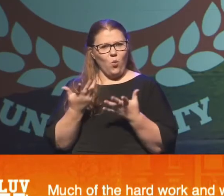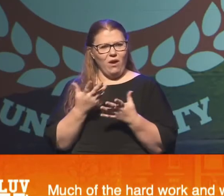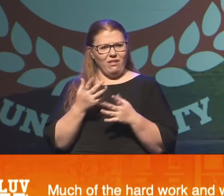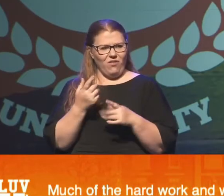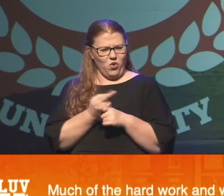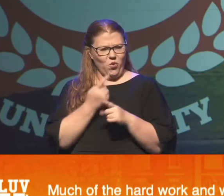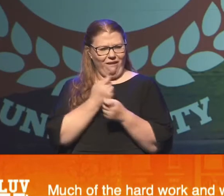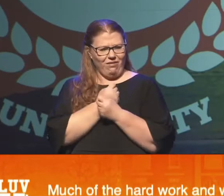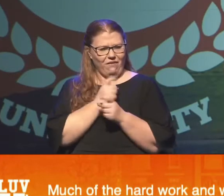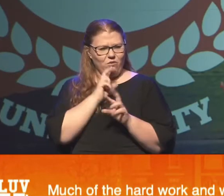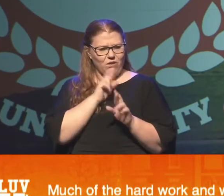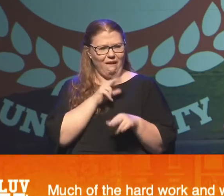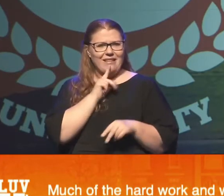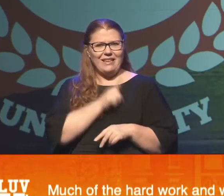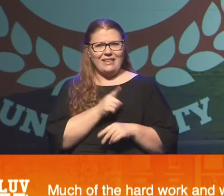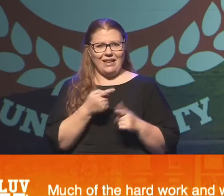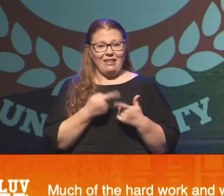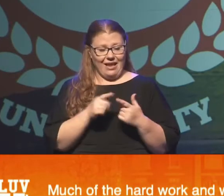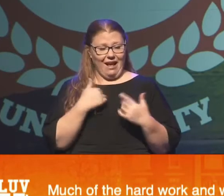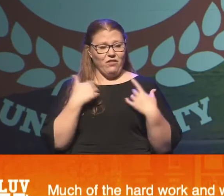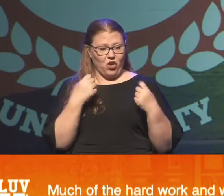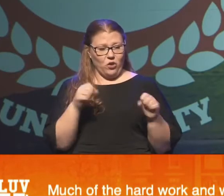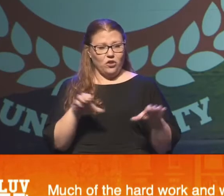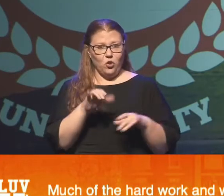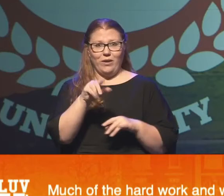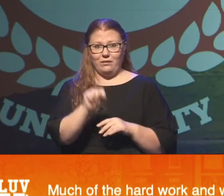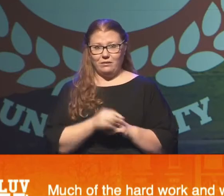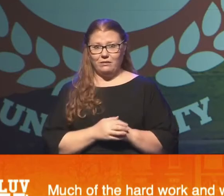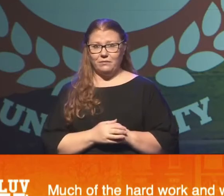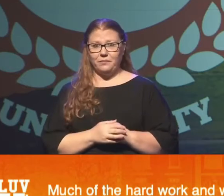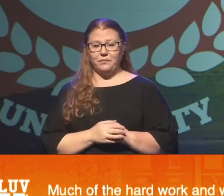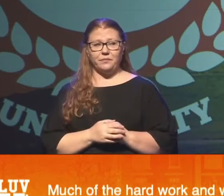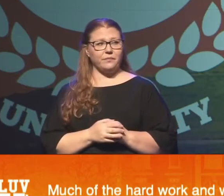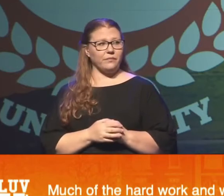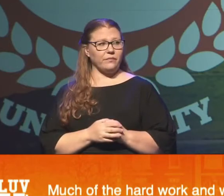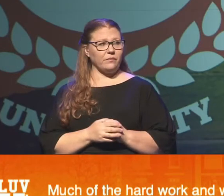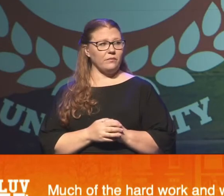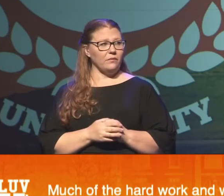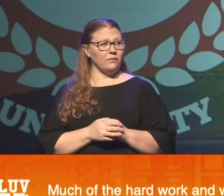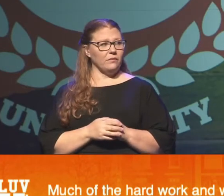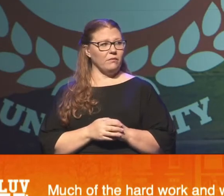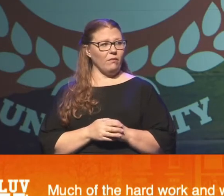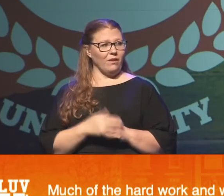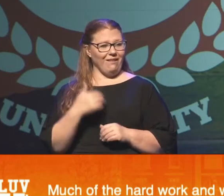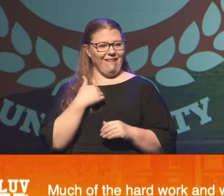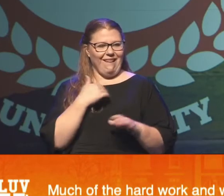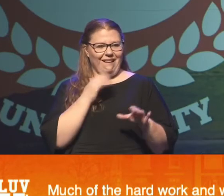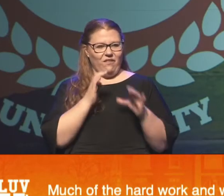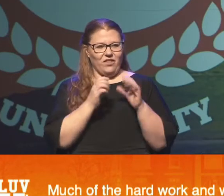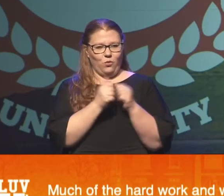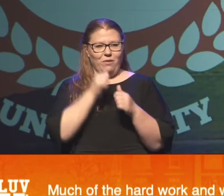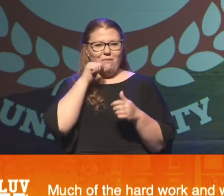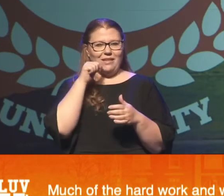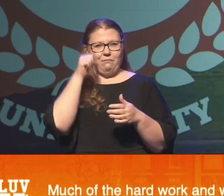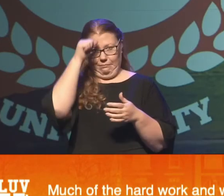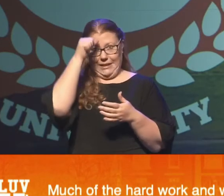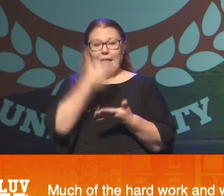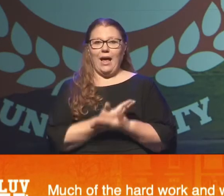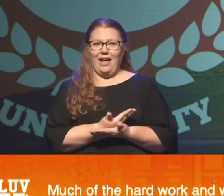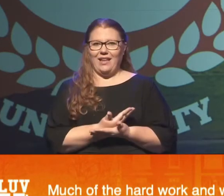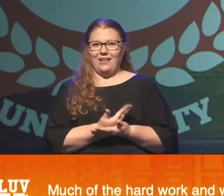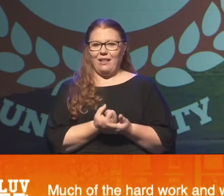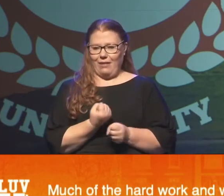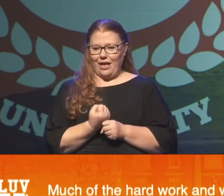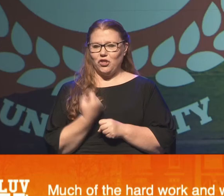is, and then have the courage to do it. I was in a conversation with my son, this was just this